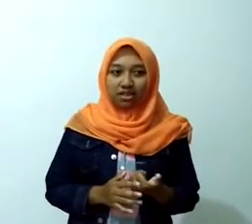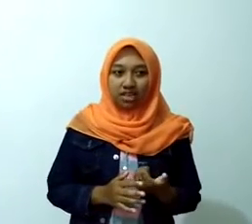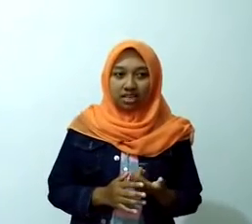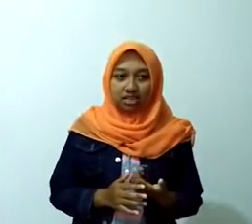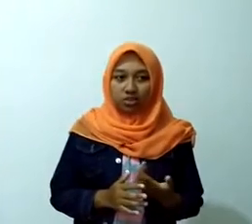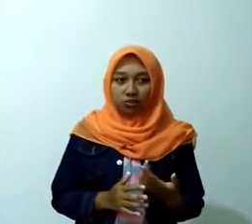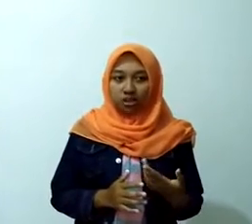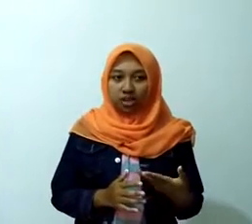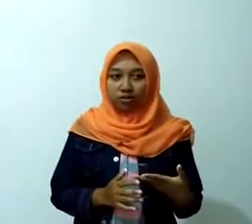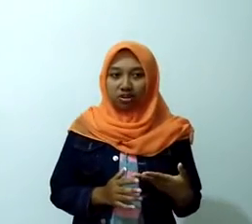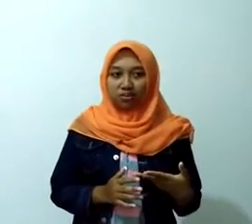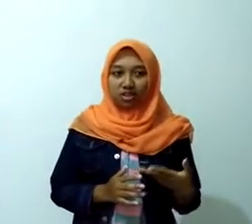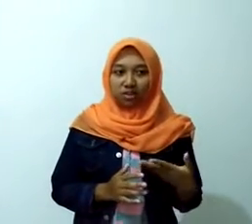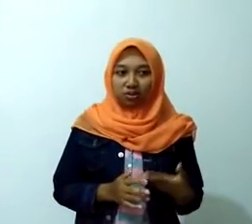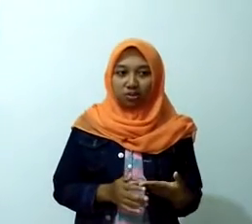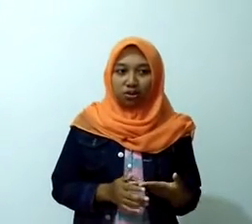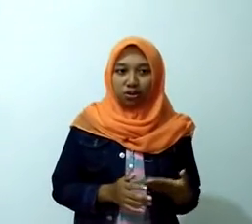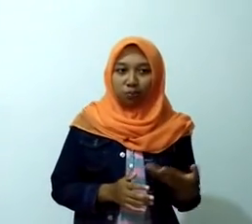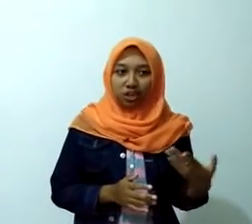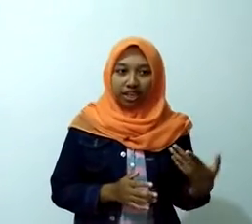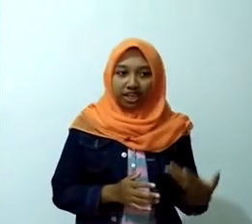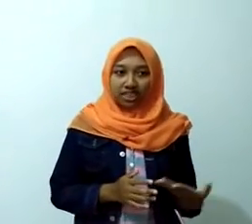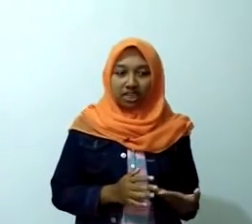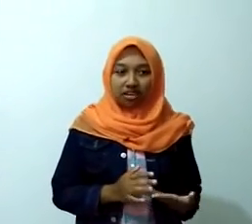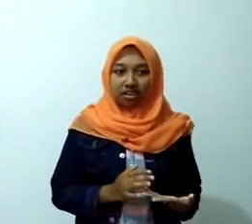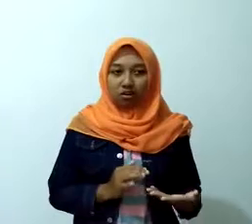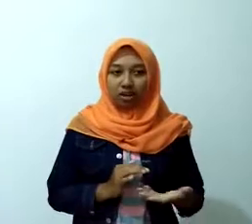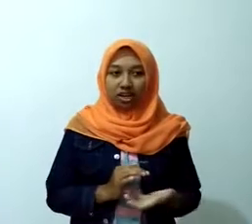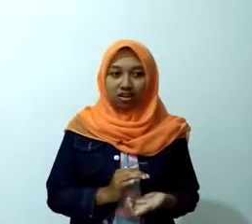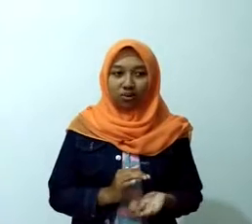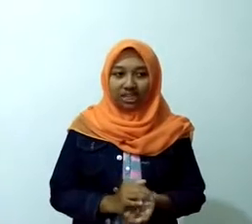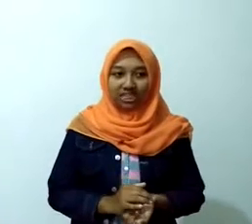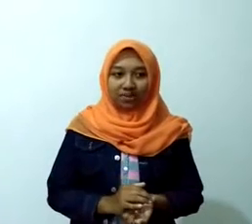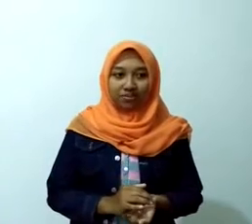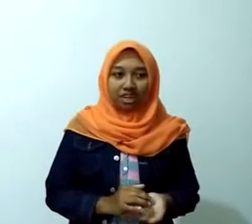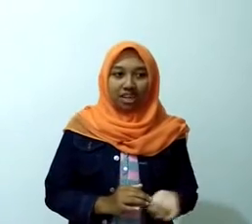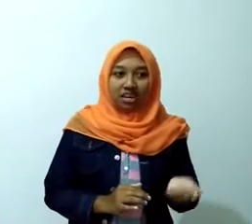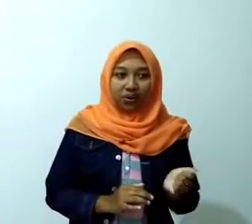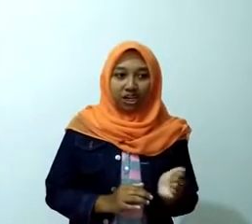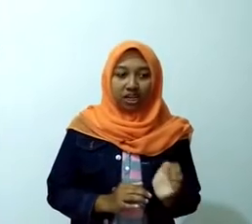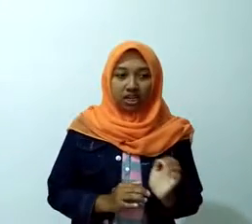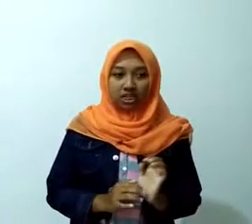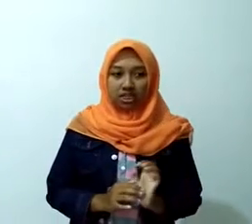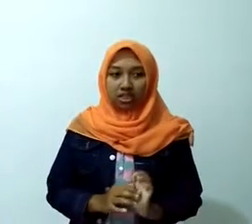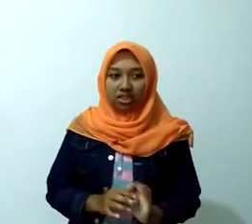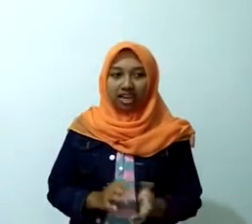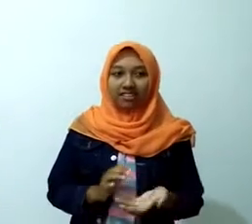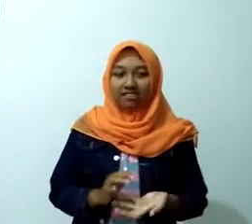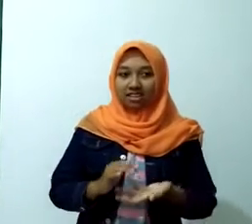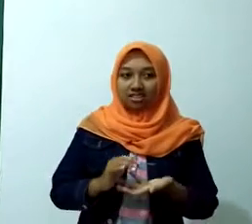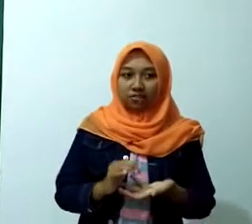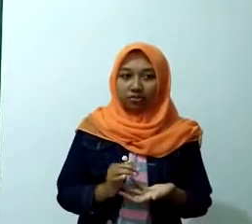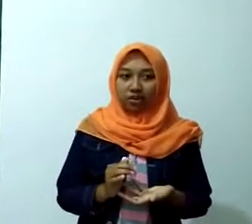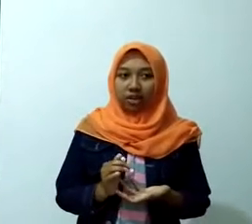age serves as useful and fundamental tool for communication and acquiring knowledge. Acquiring